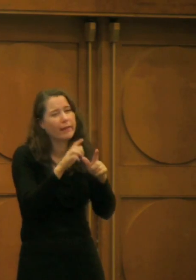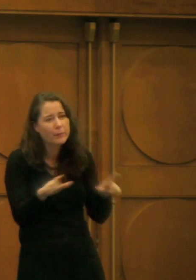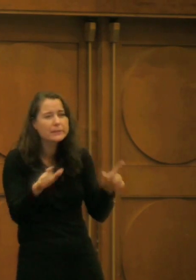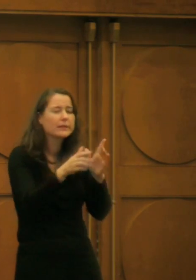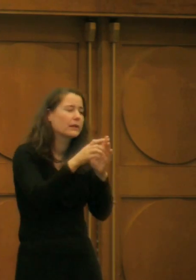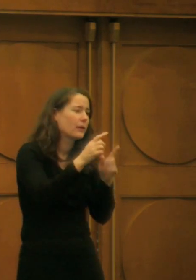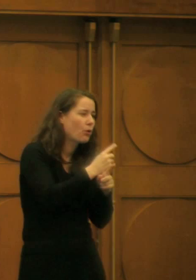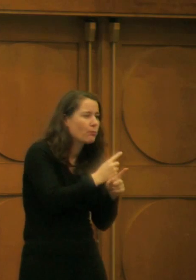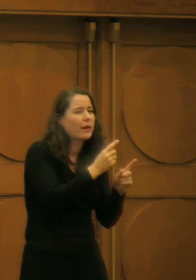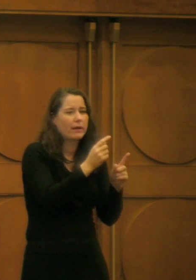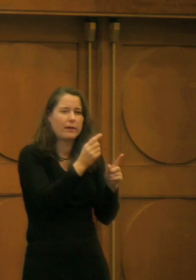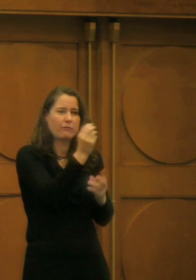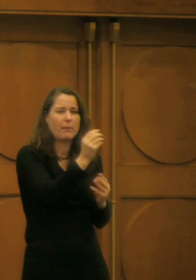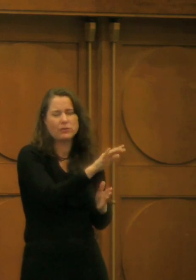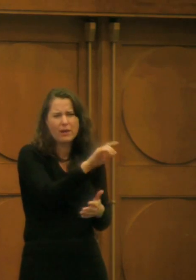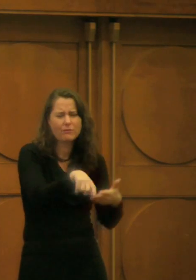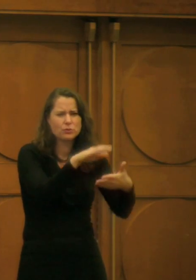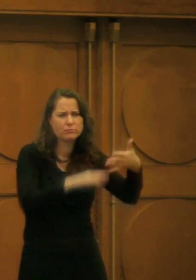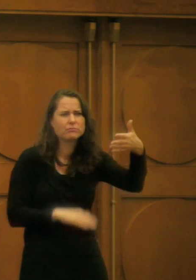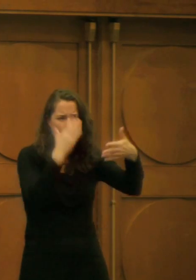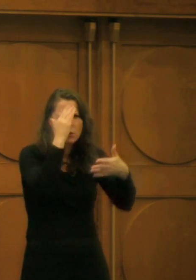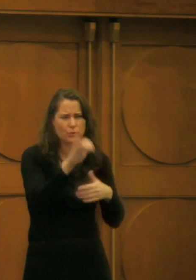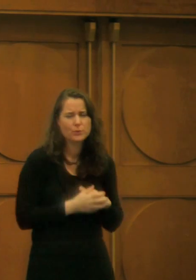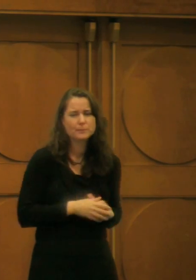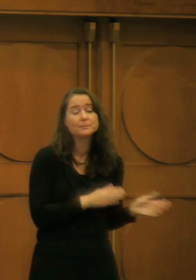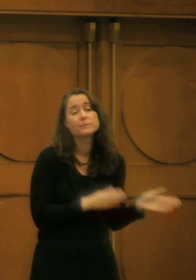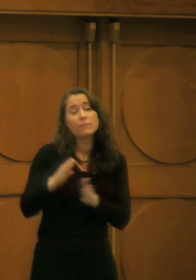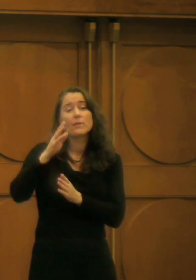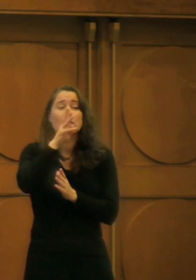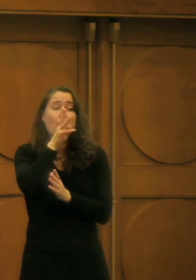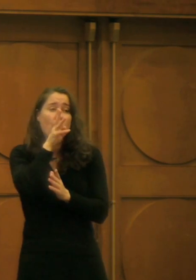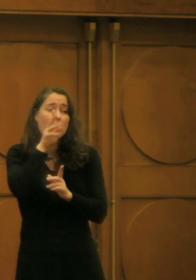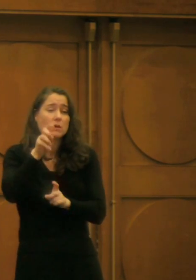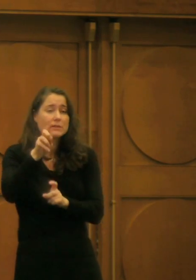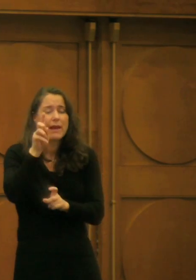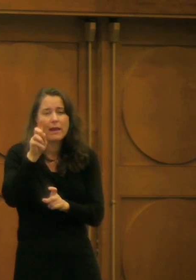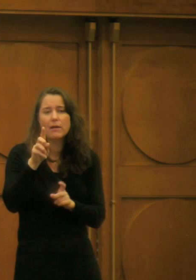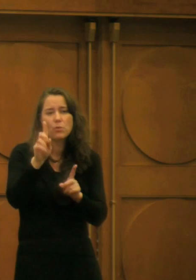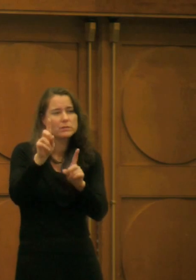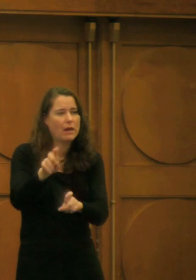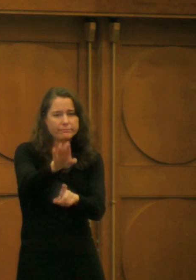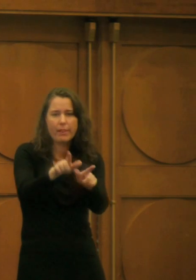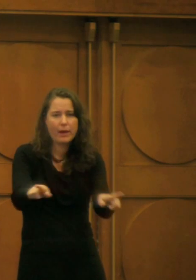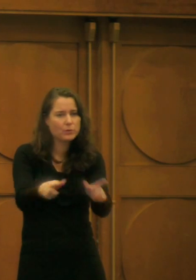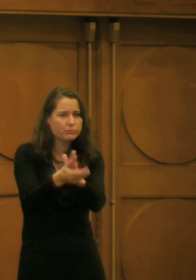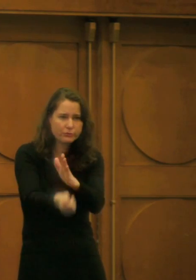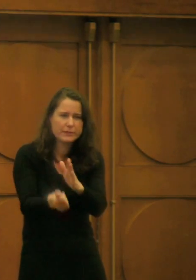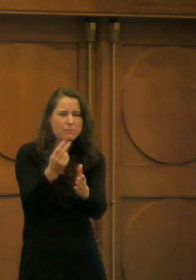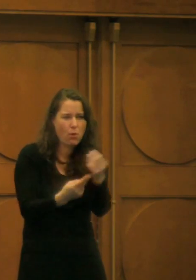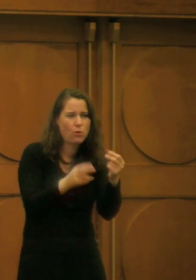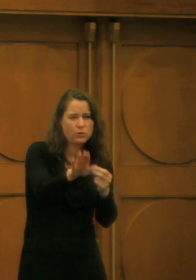standards. And on the oral exam, obviously you're going to be tested on linguistic proficiency in both working